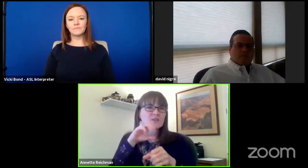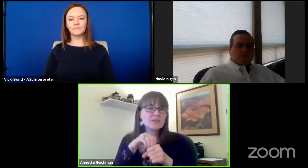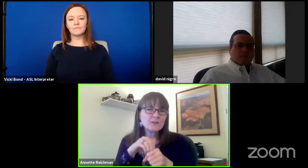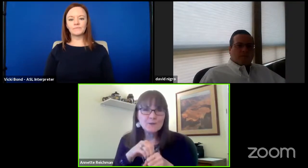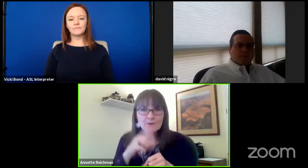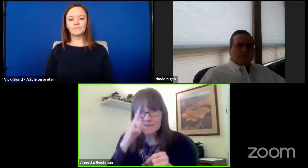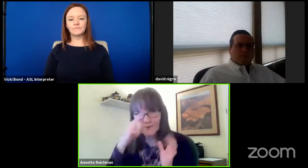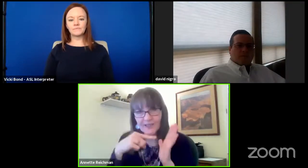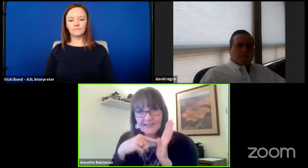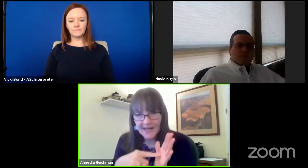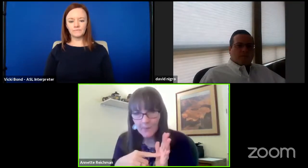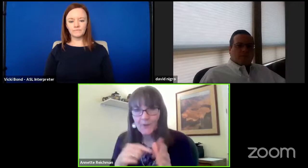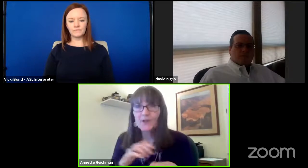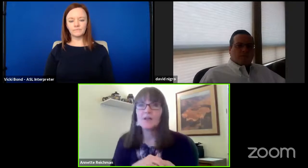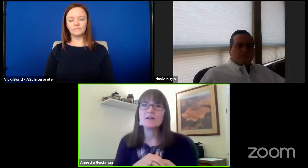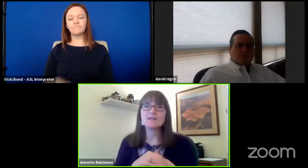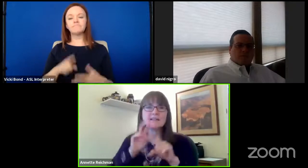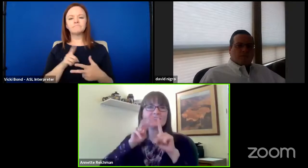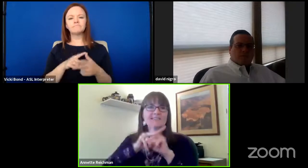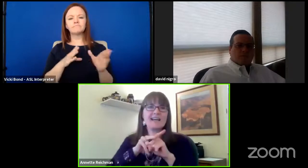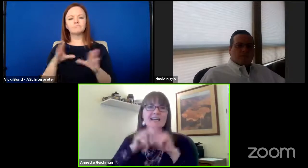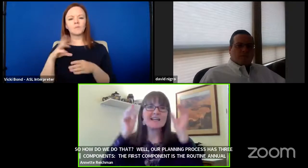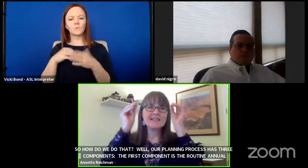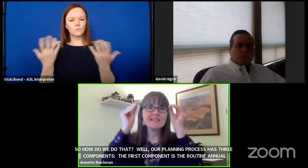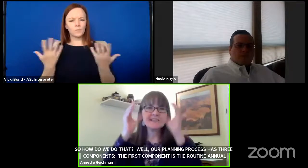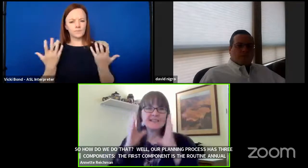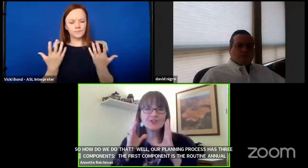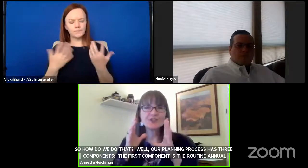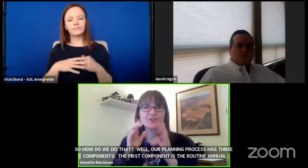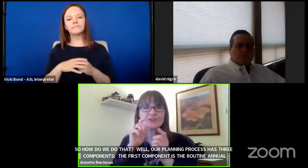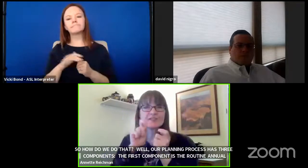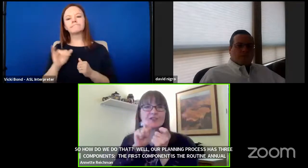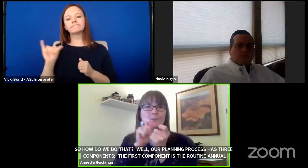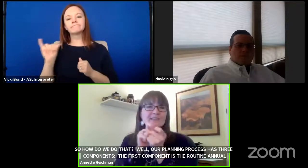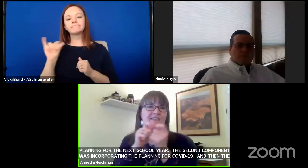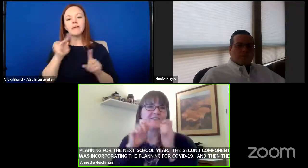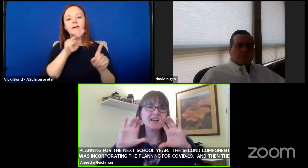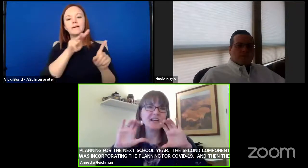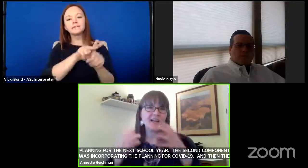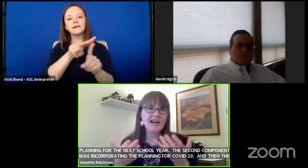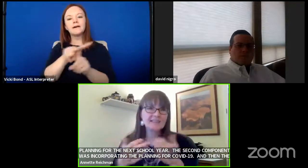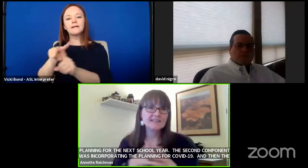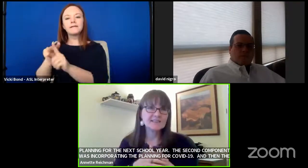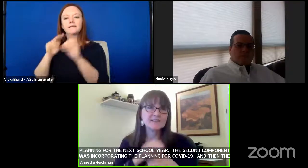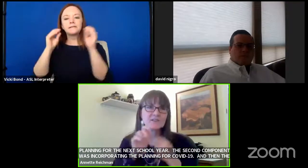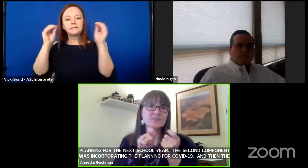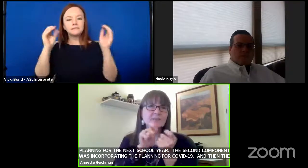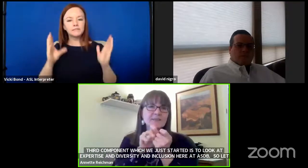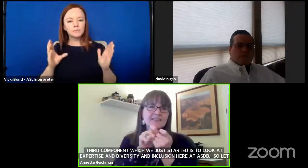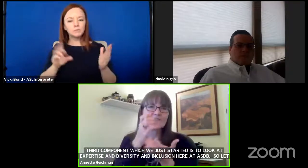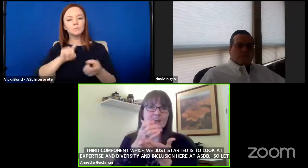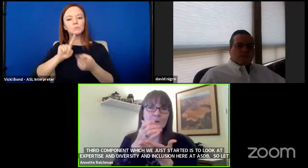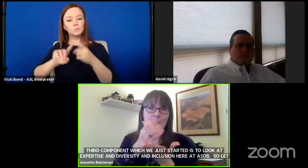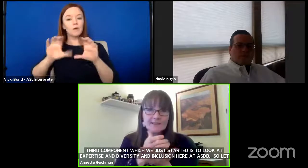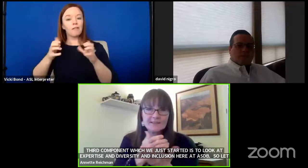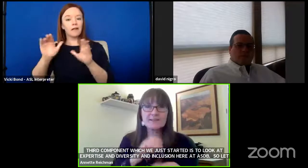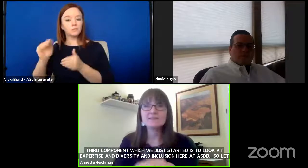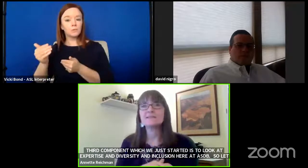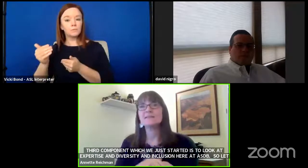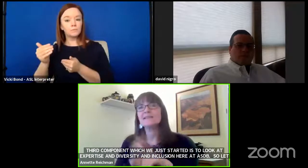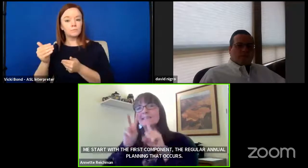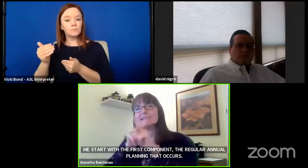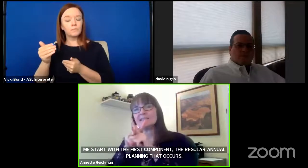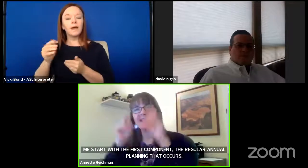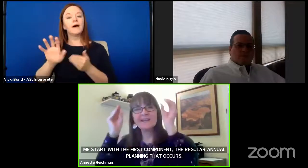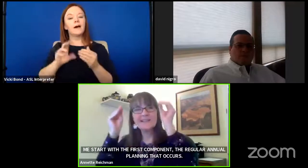That includes, for example, assigning teachers to specific classes or specific